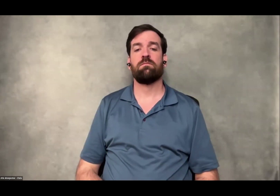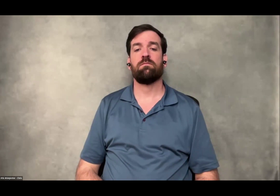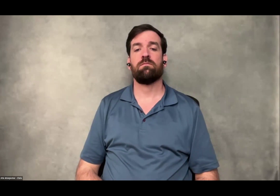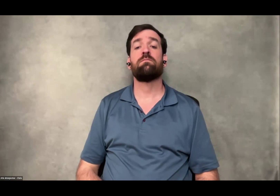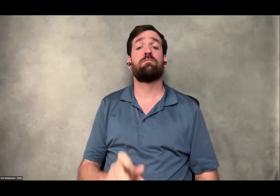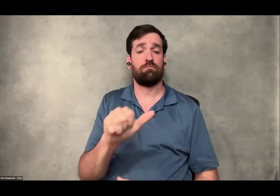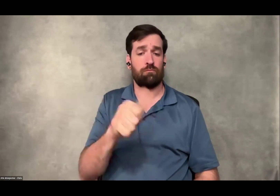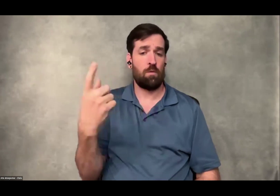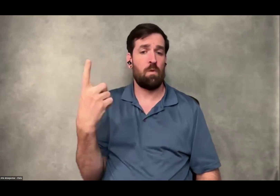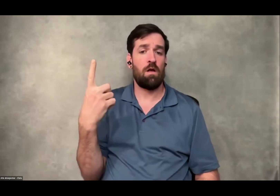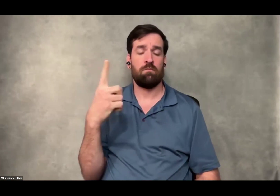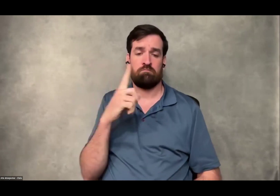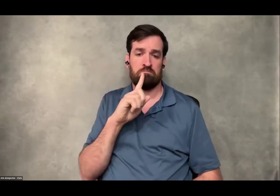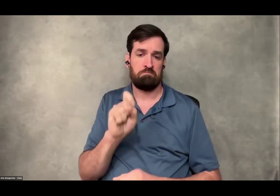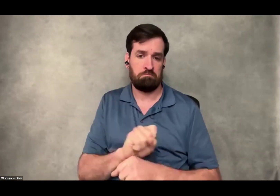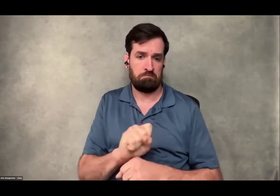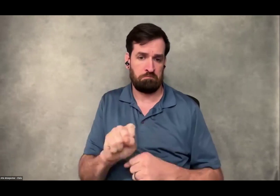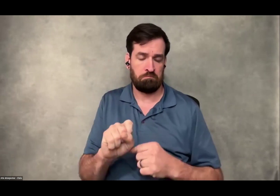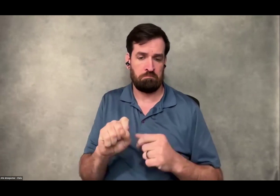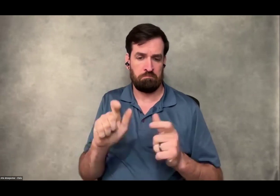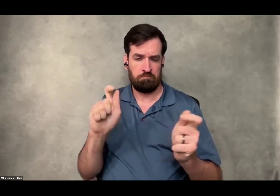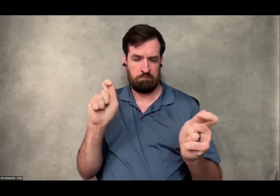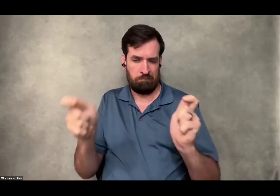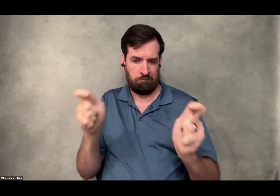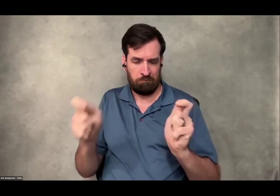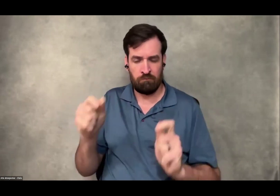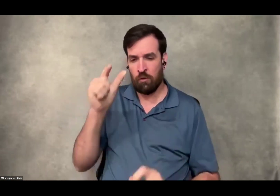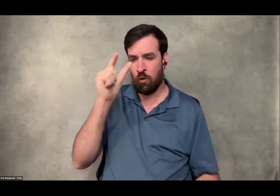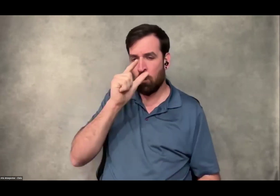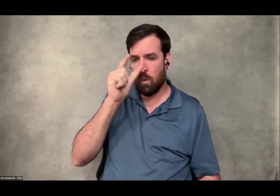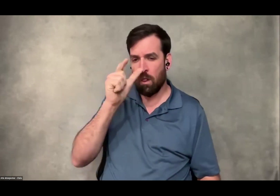another one definitely to play with is the Google